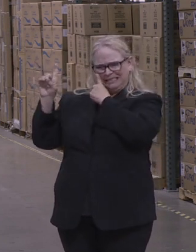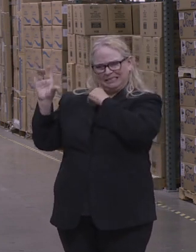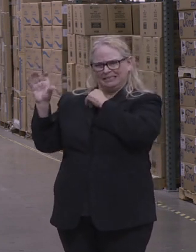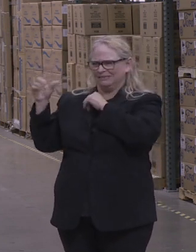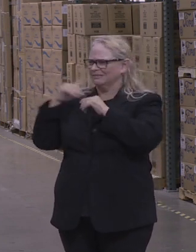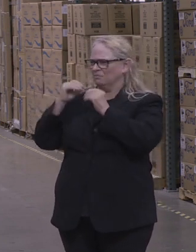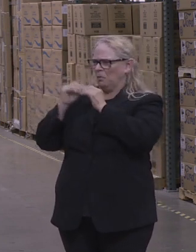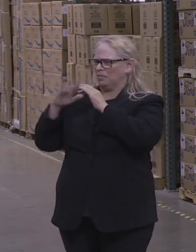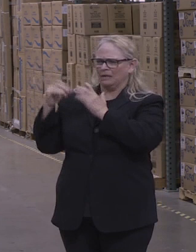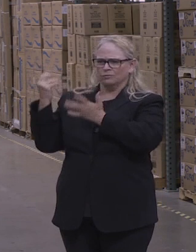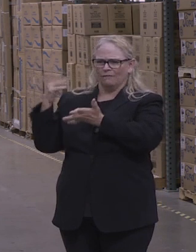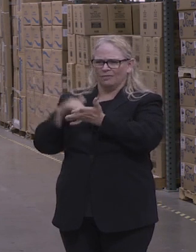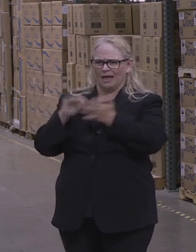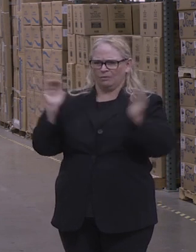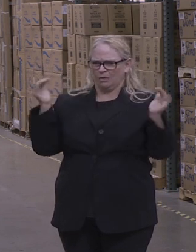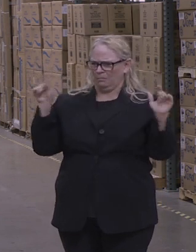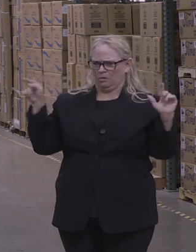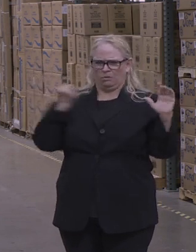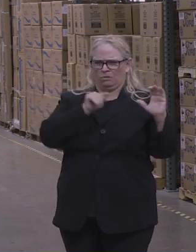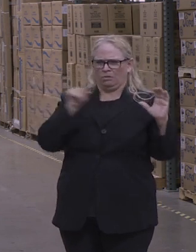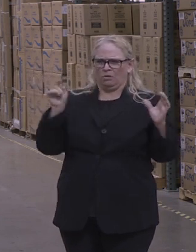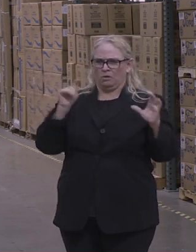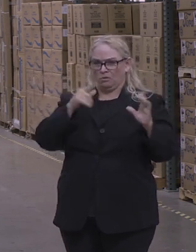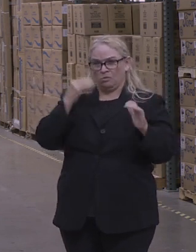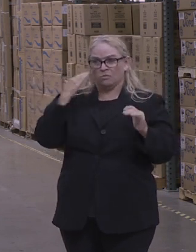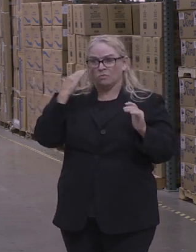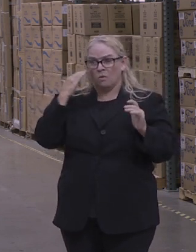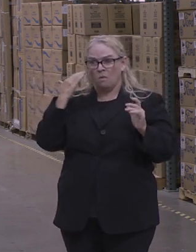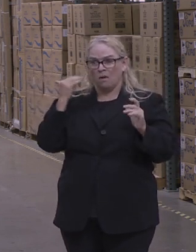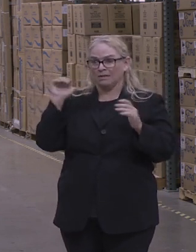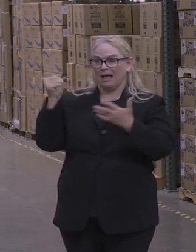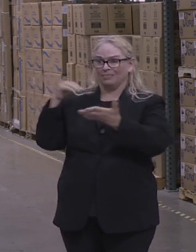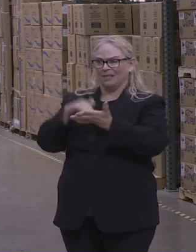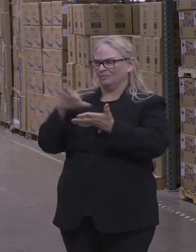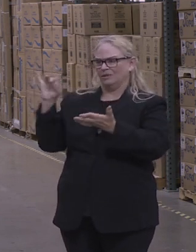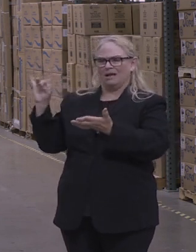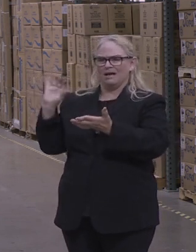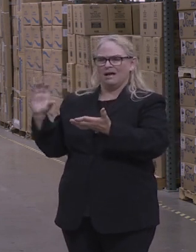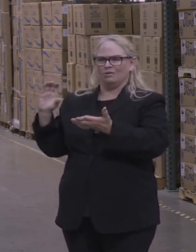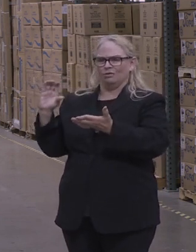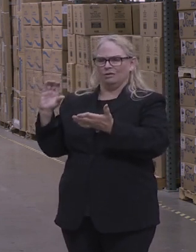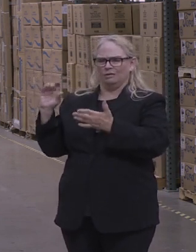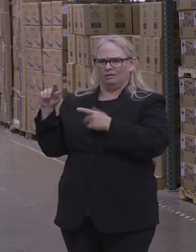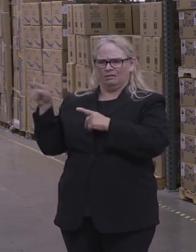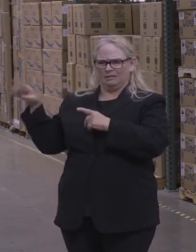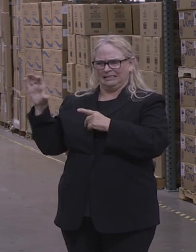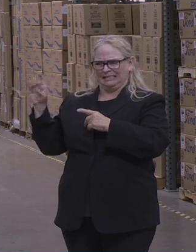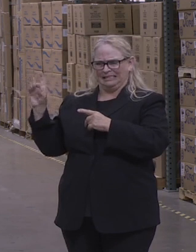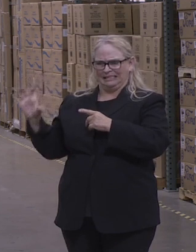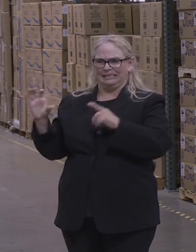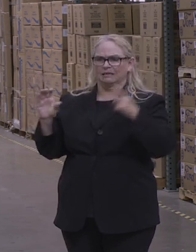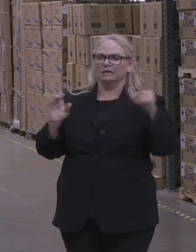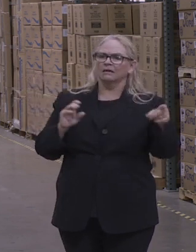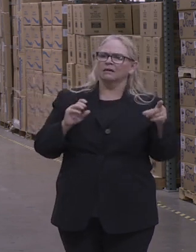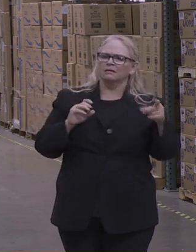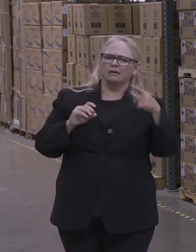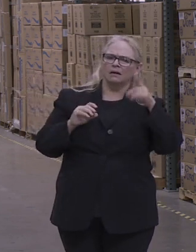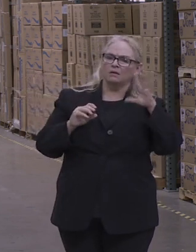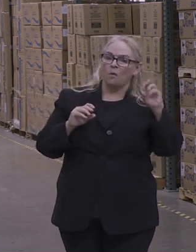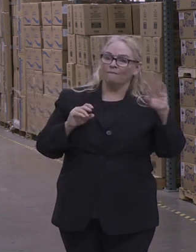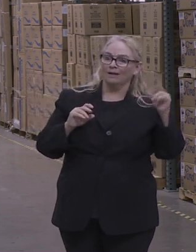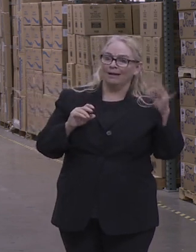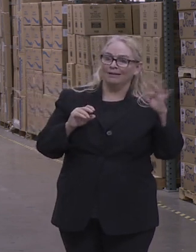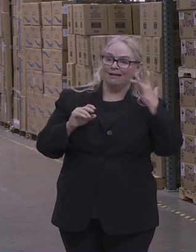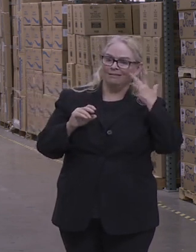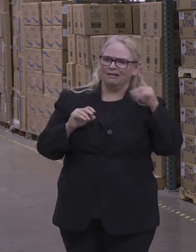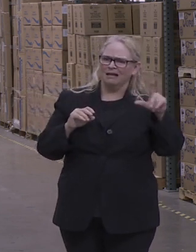ICU capacity was around 10,800. Could you break down how many total ICU beds there are in the state? And of those total